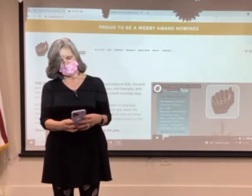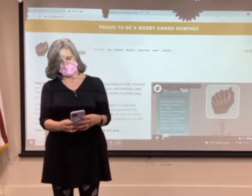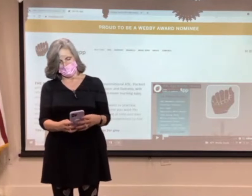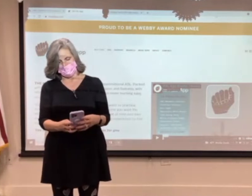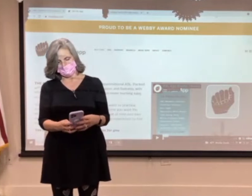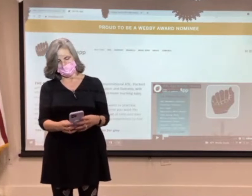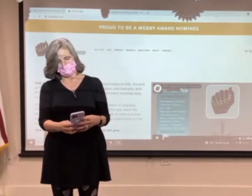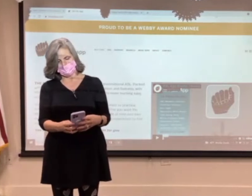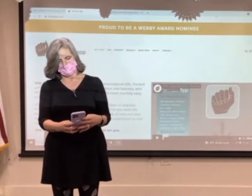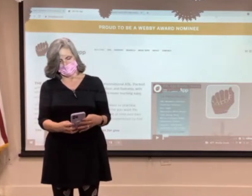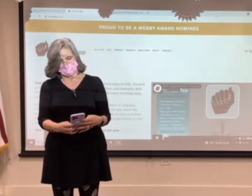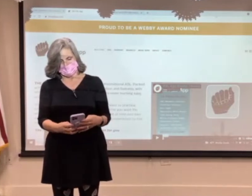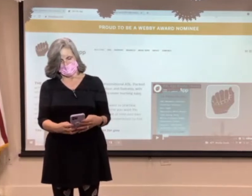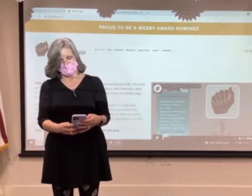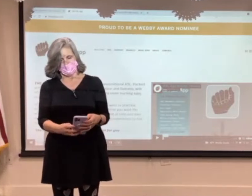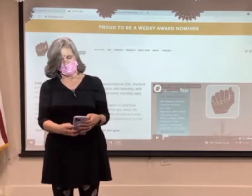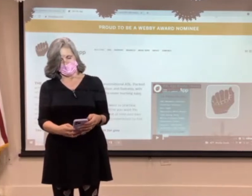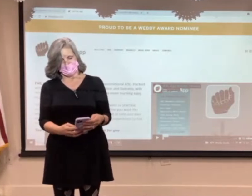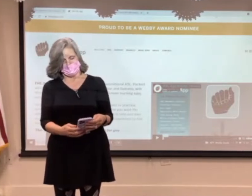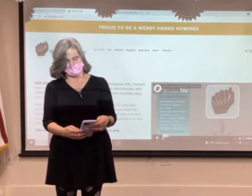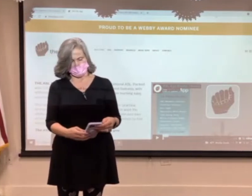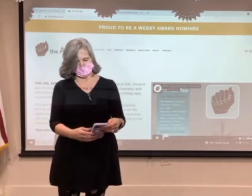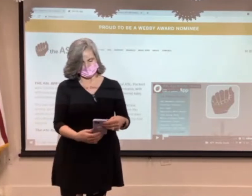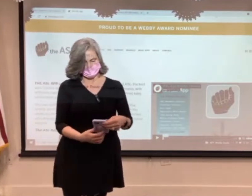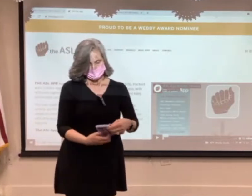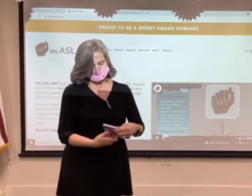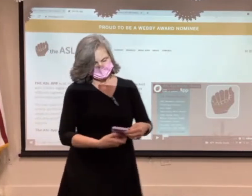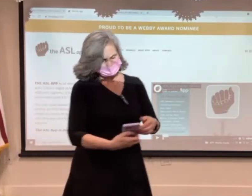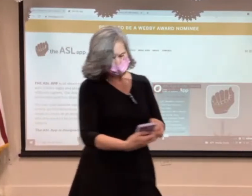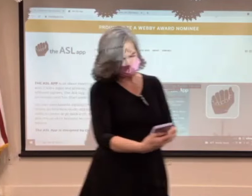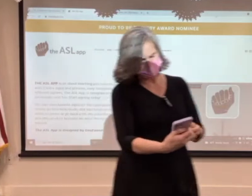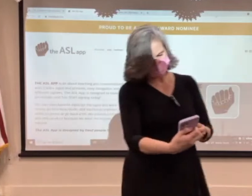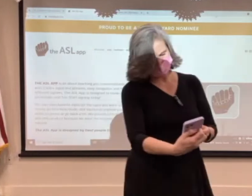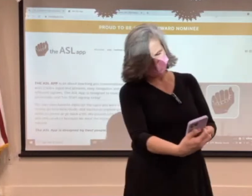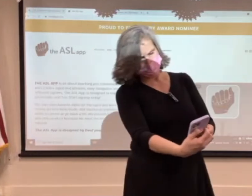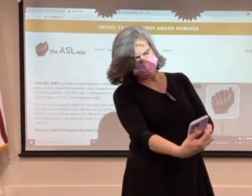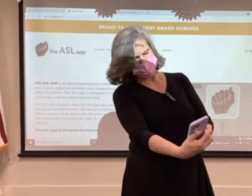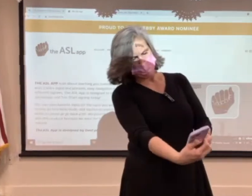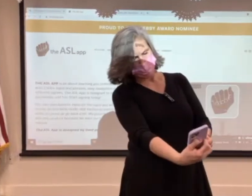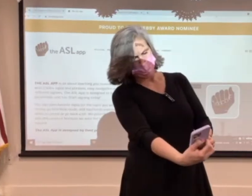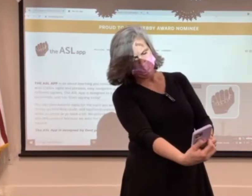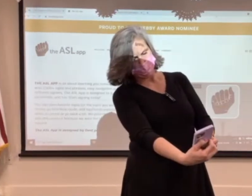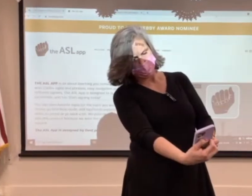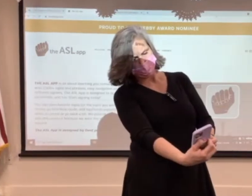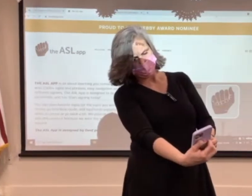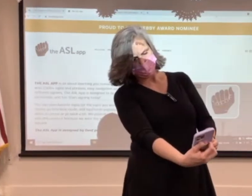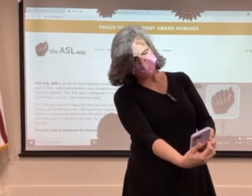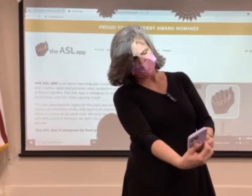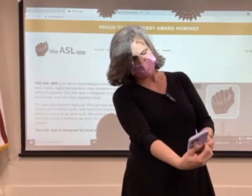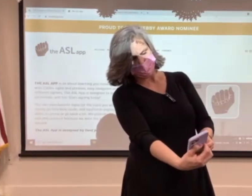Asl App, and hopefully here it comes. Download and update